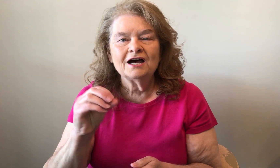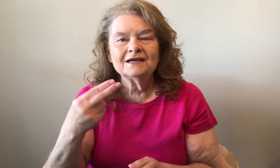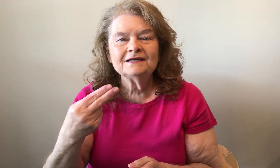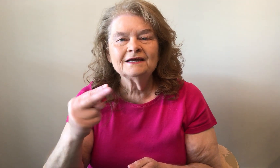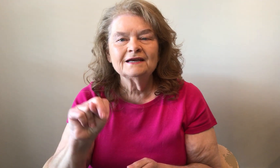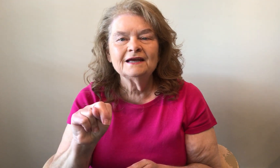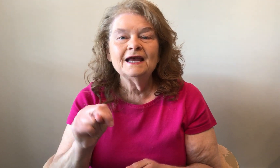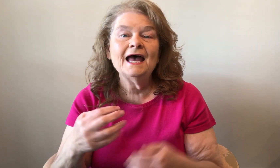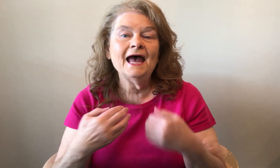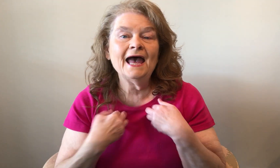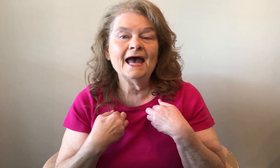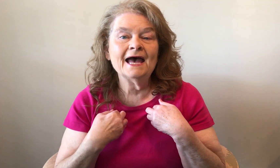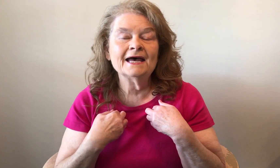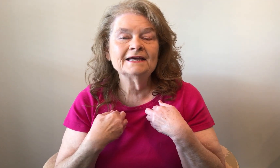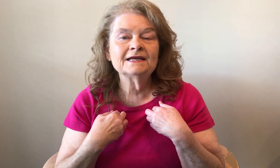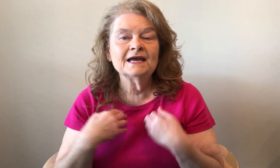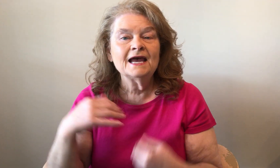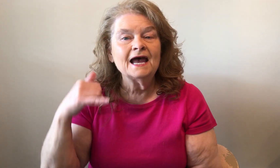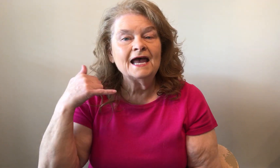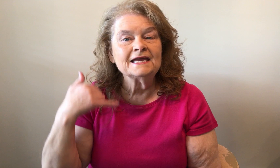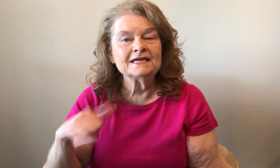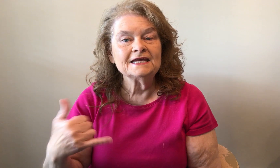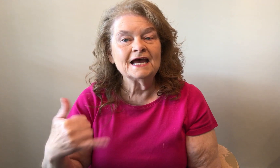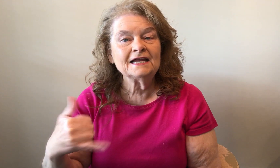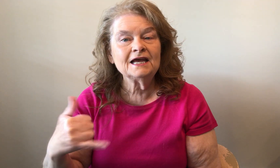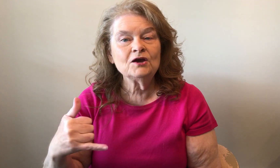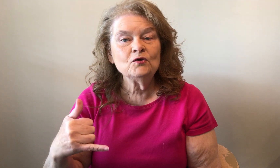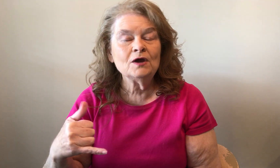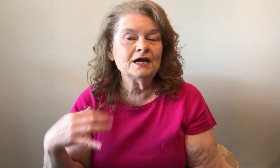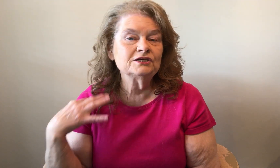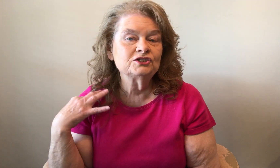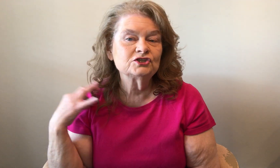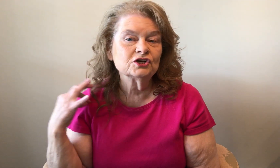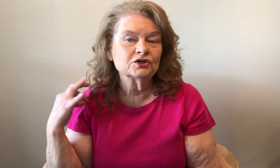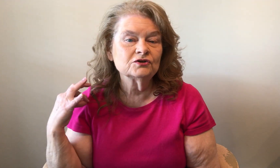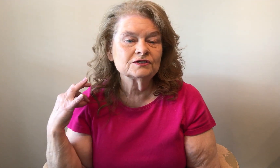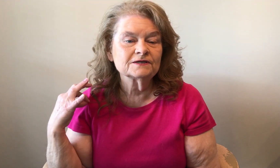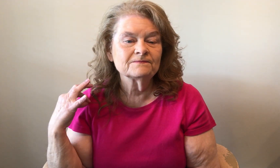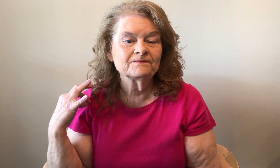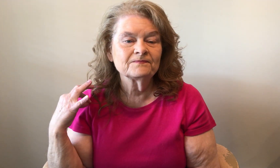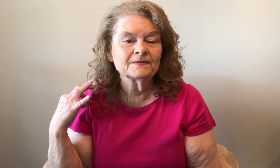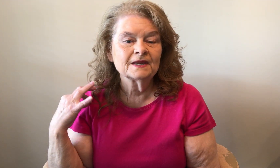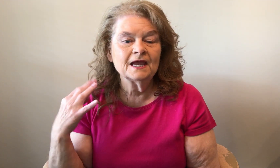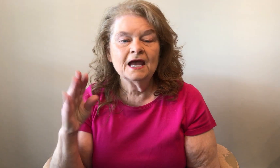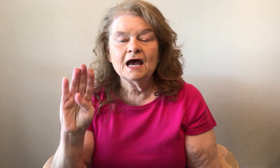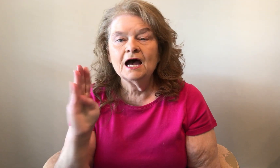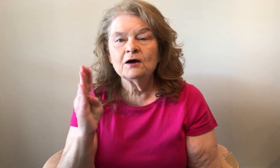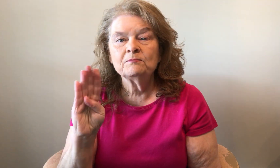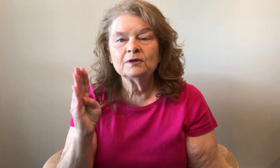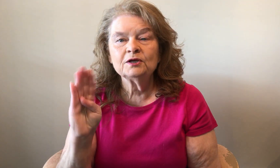John had a yellow shirt, a